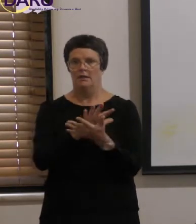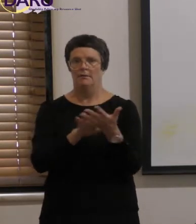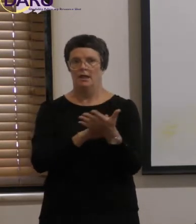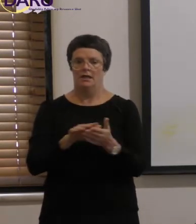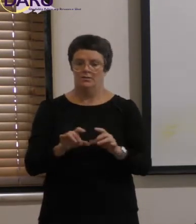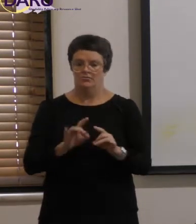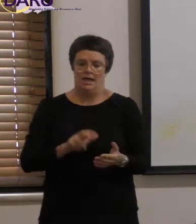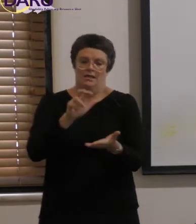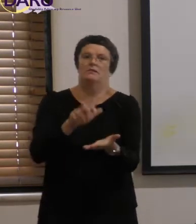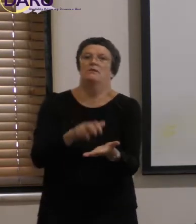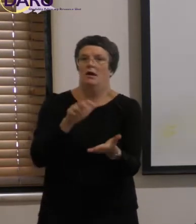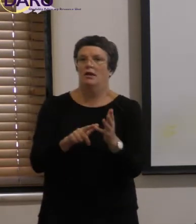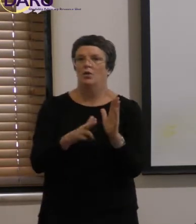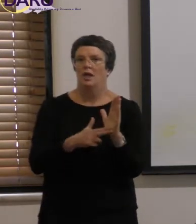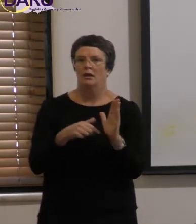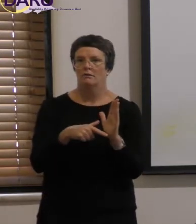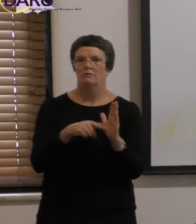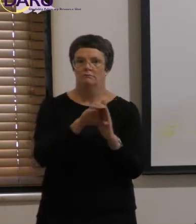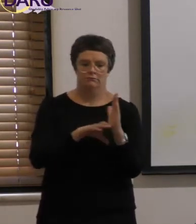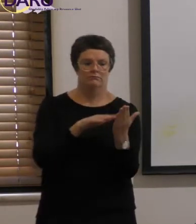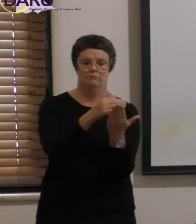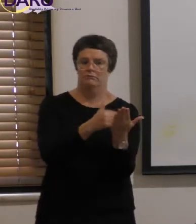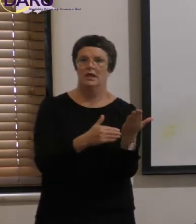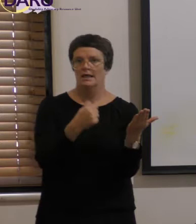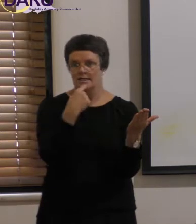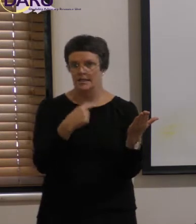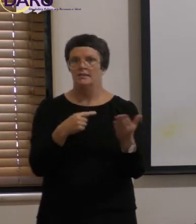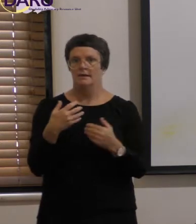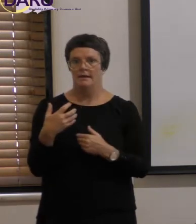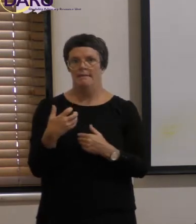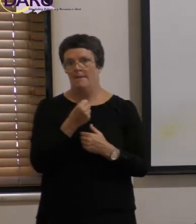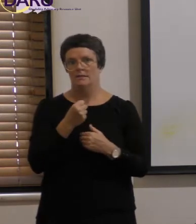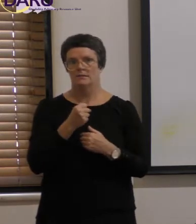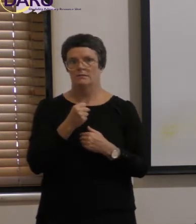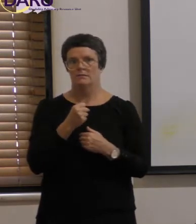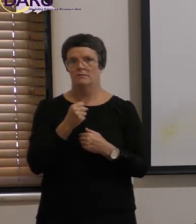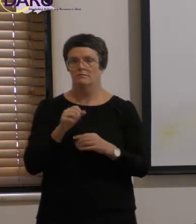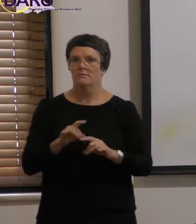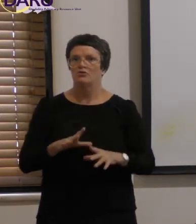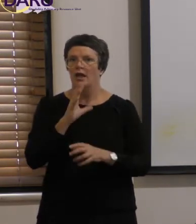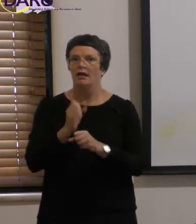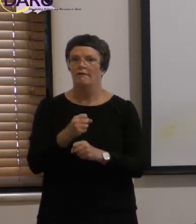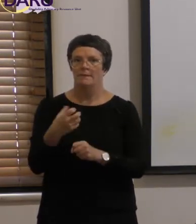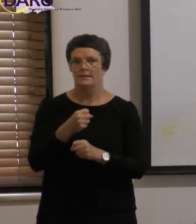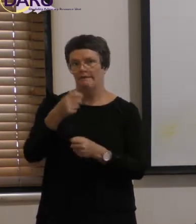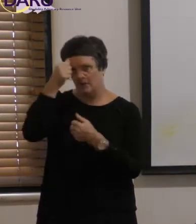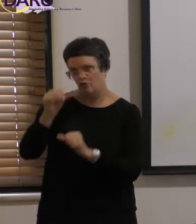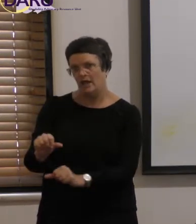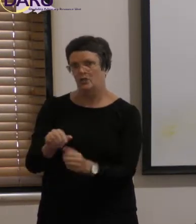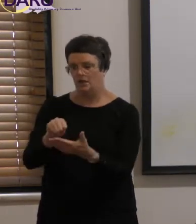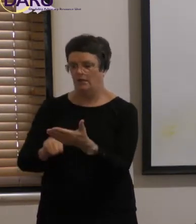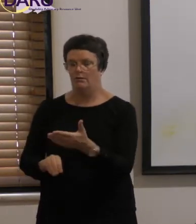strategy for inclusive education. My proposal is that, or what we're planning to do as the national